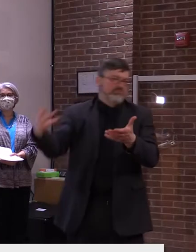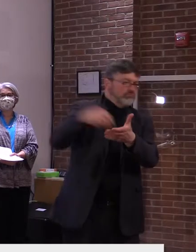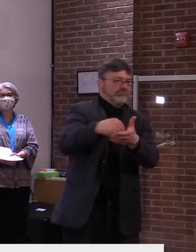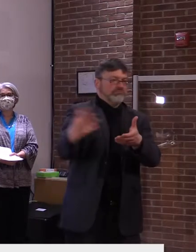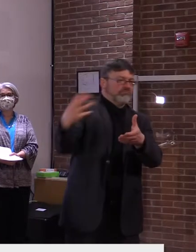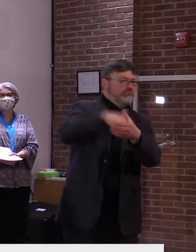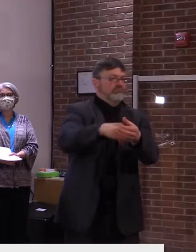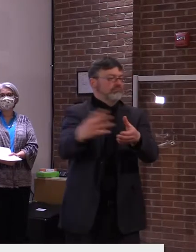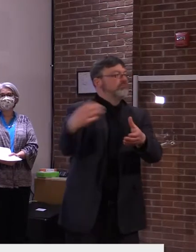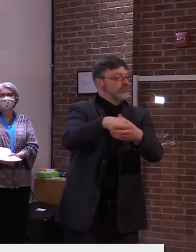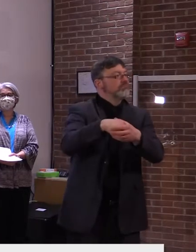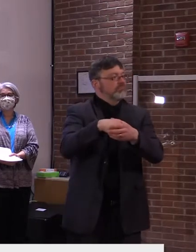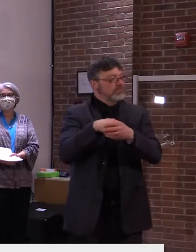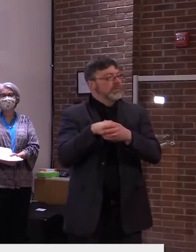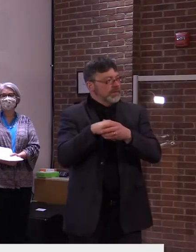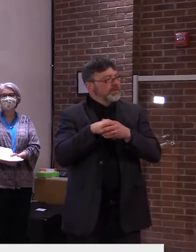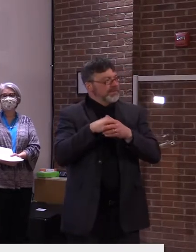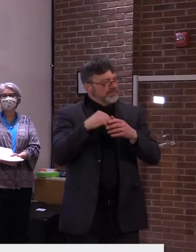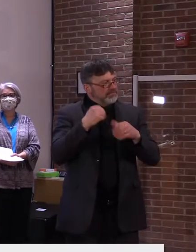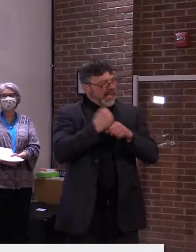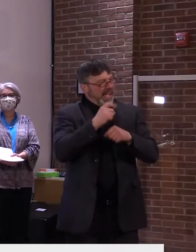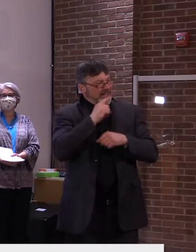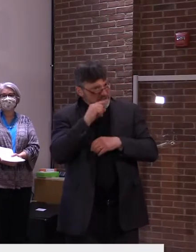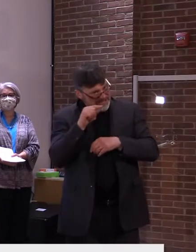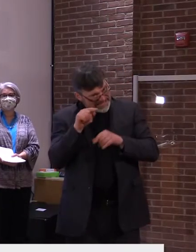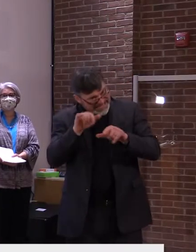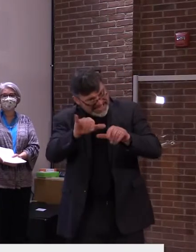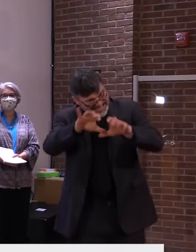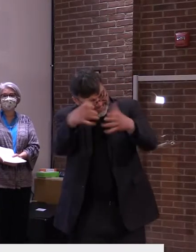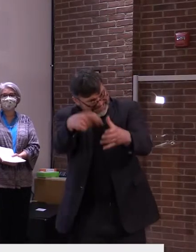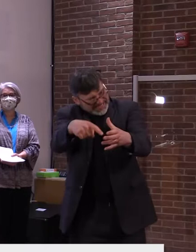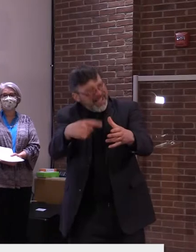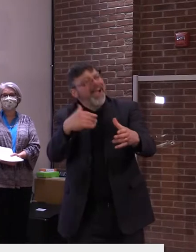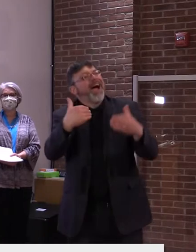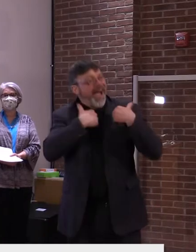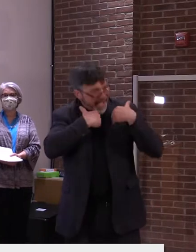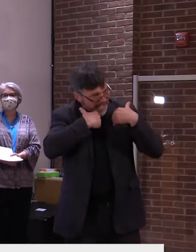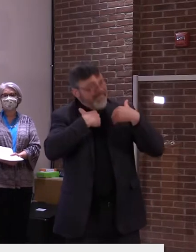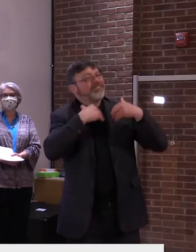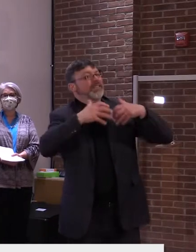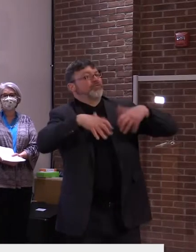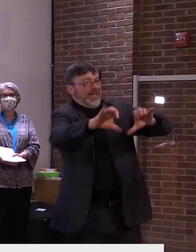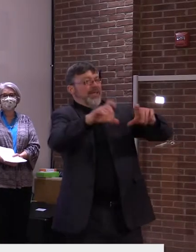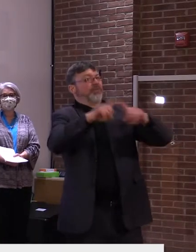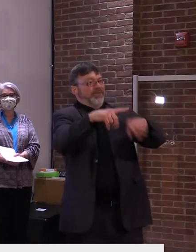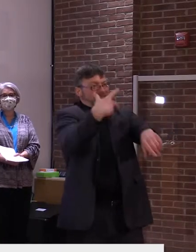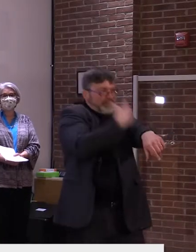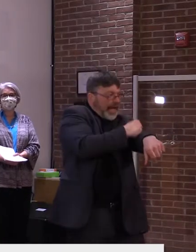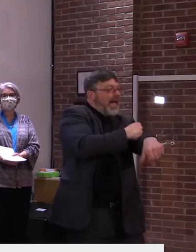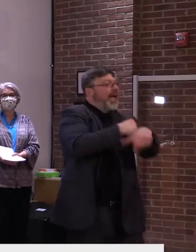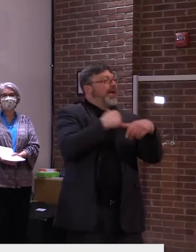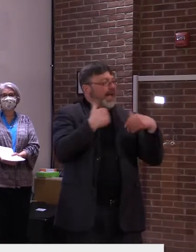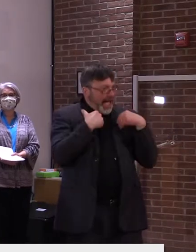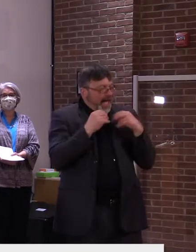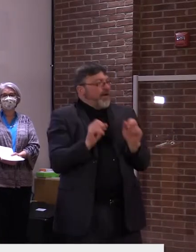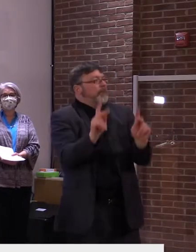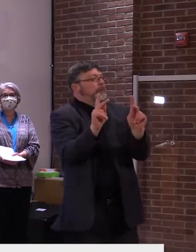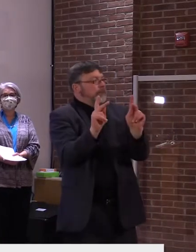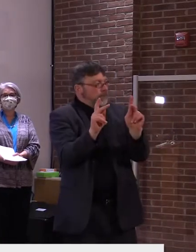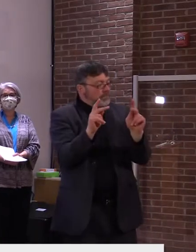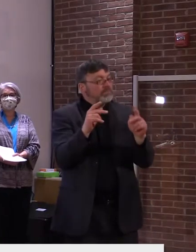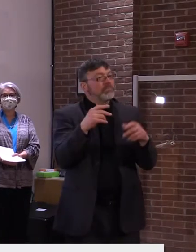need, in the language they need, in the locations they need, to make informed choices and to get scheduled